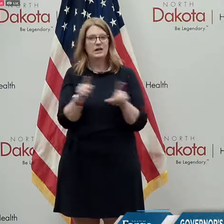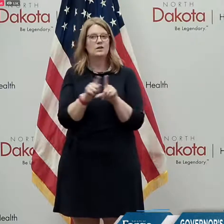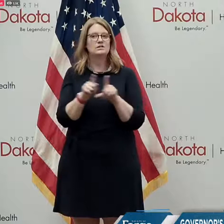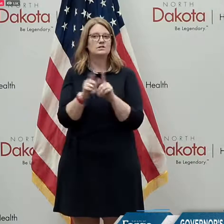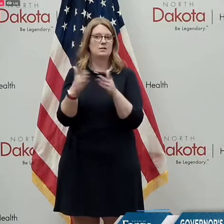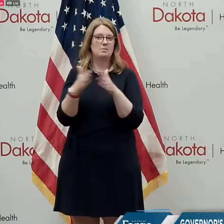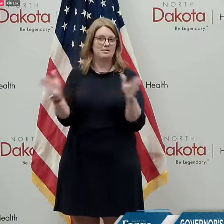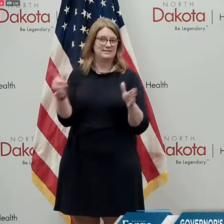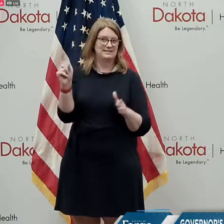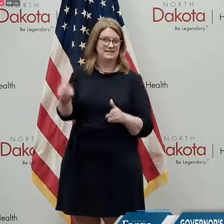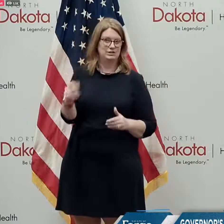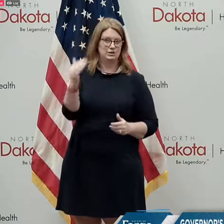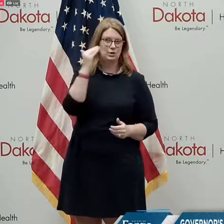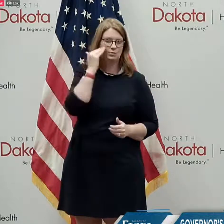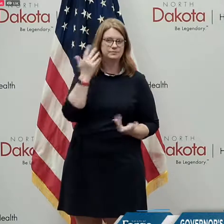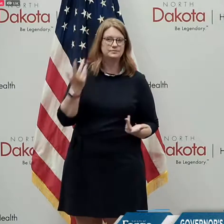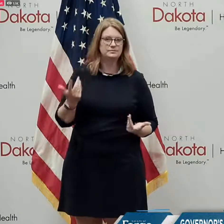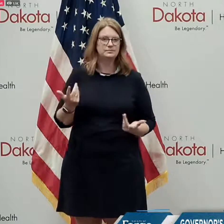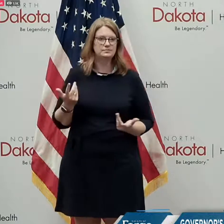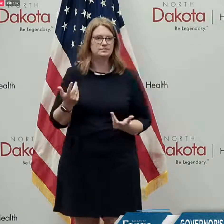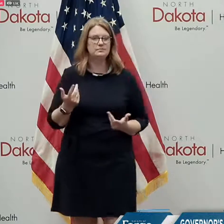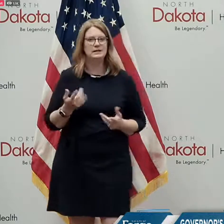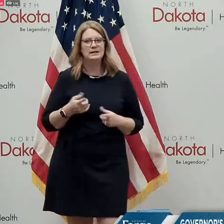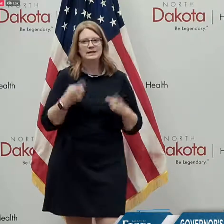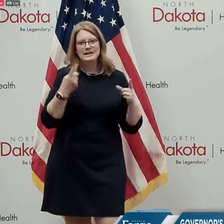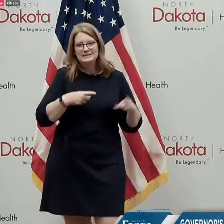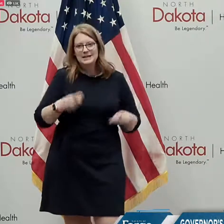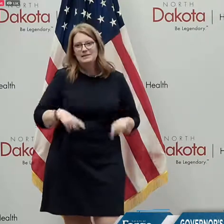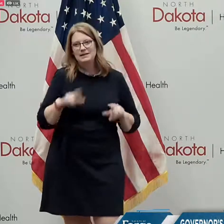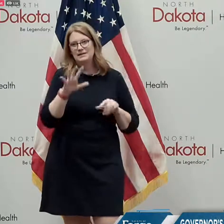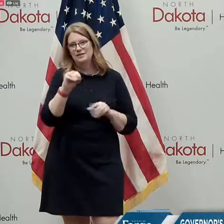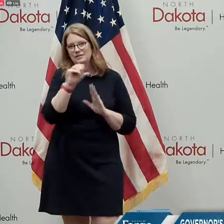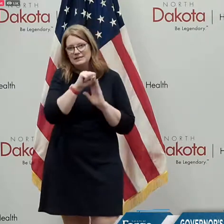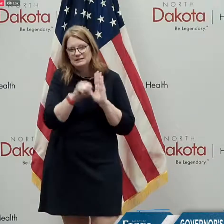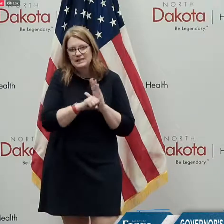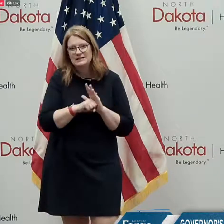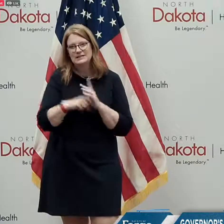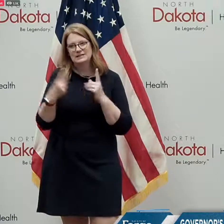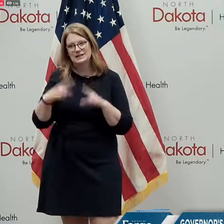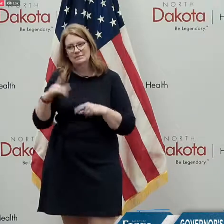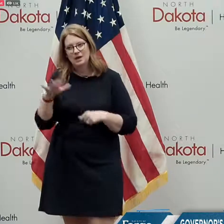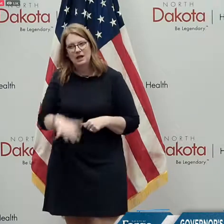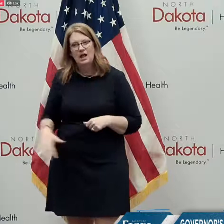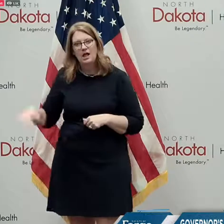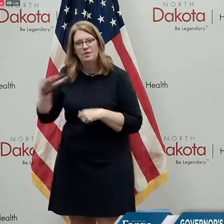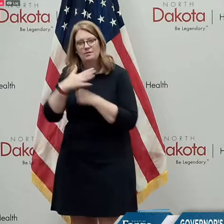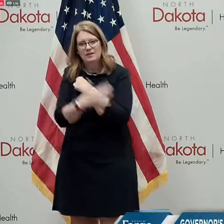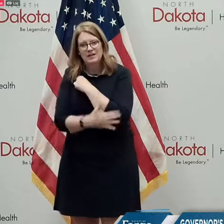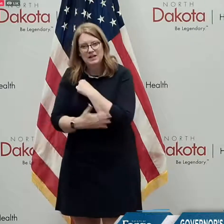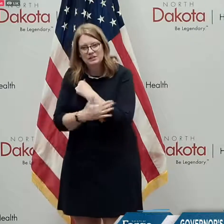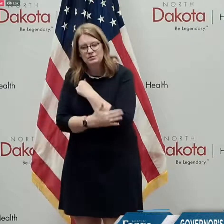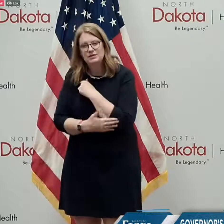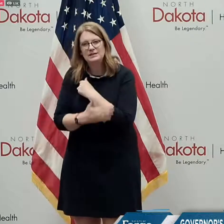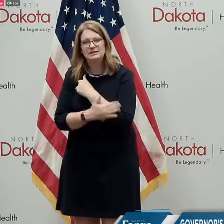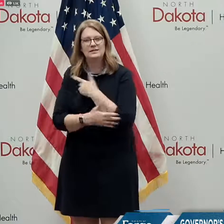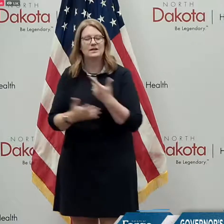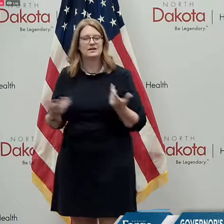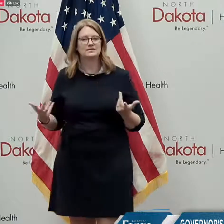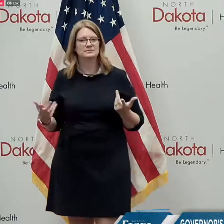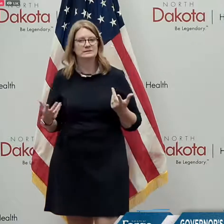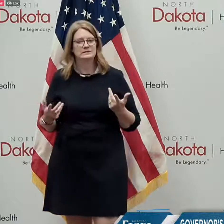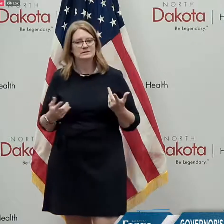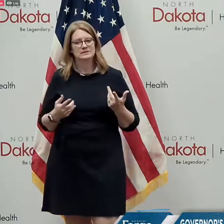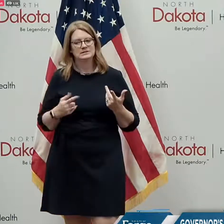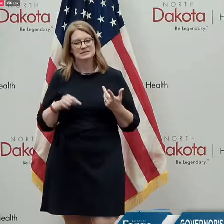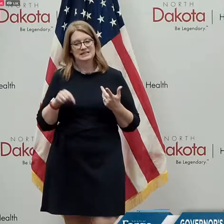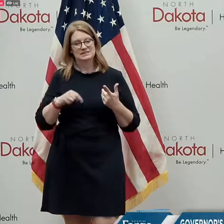So it's happening in all 50 states. It's happening around the country, but this is a crux of one of the difficult,